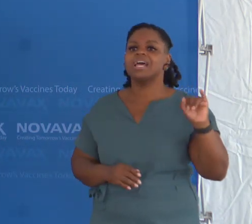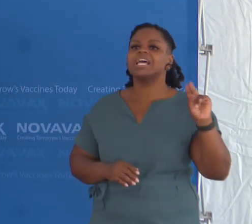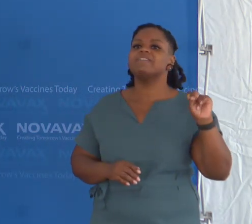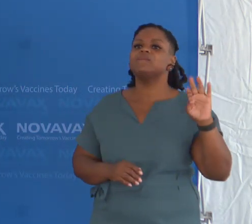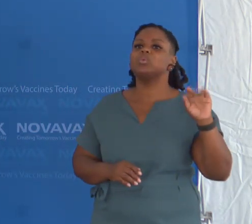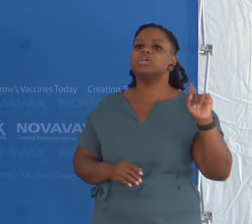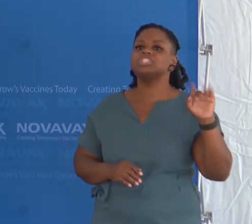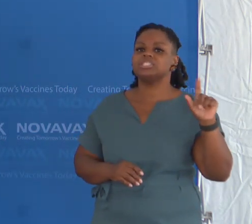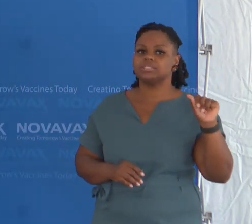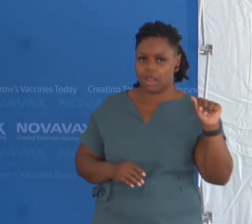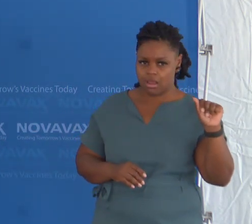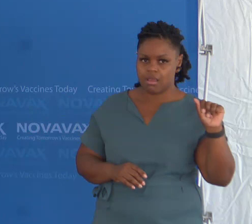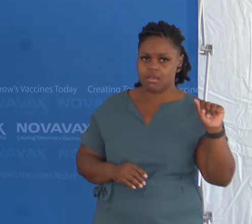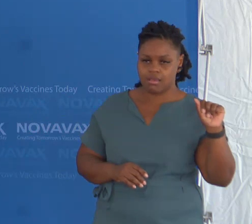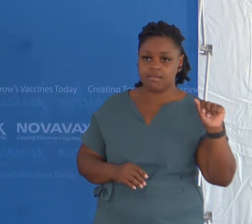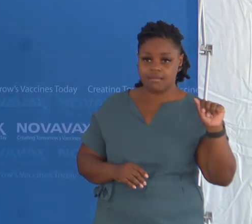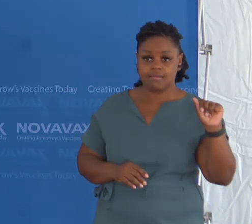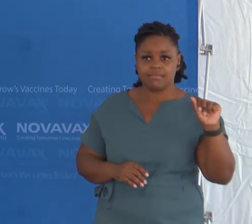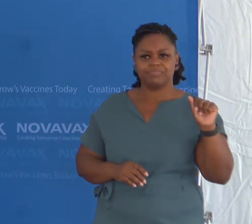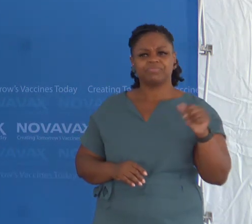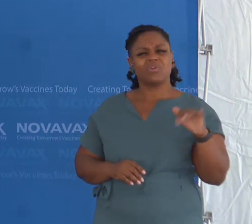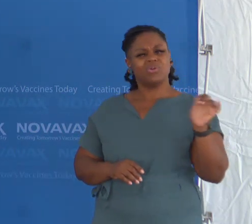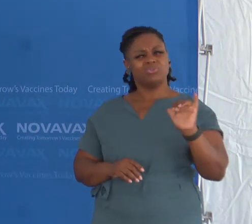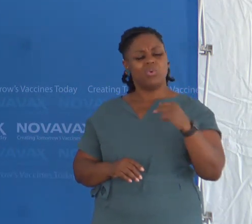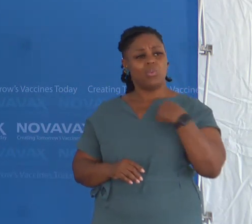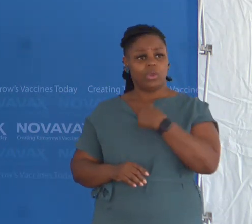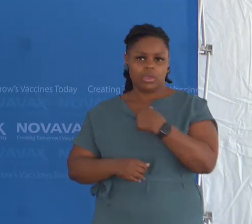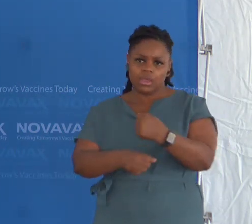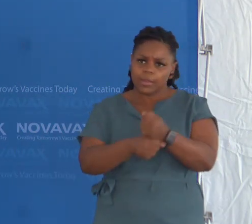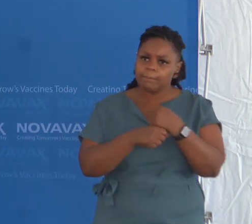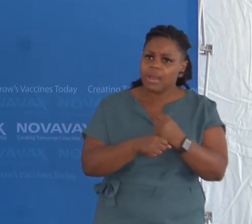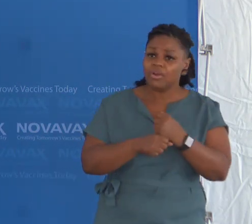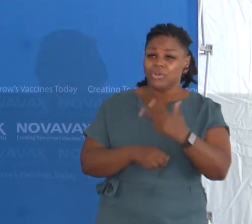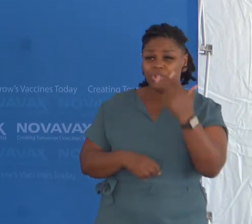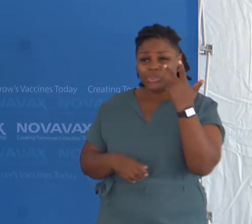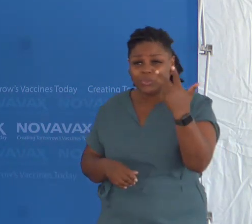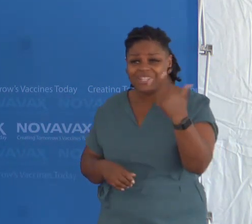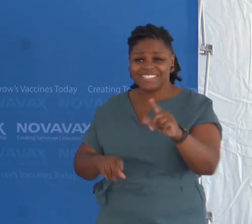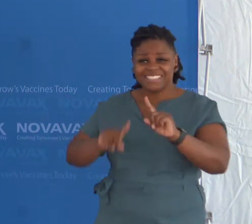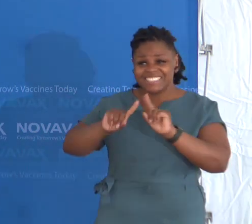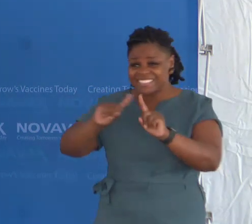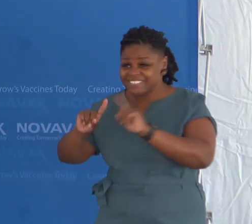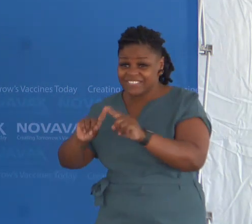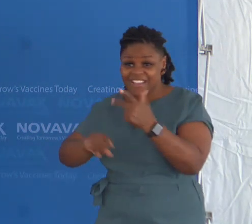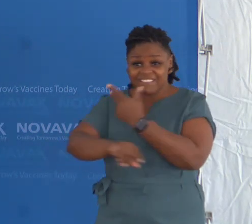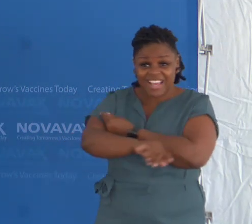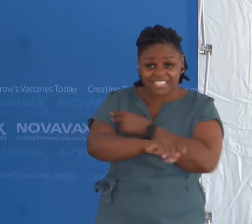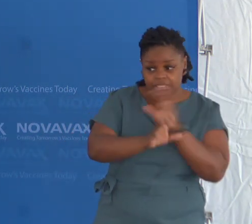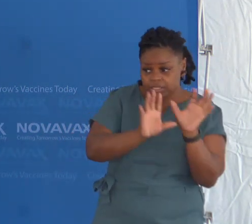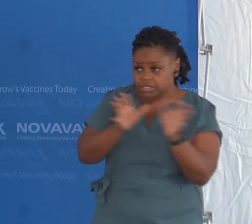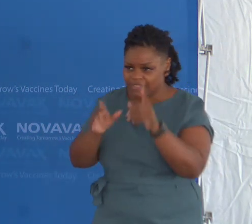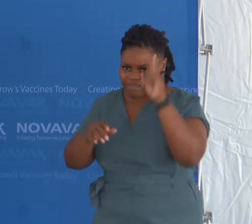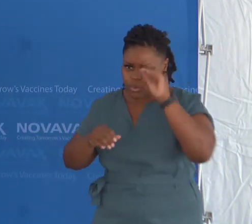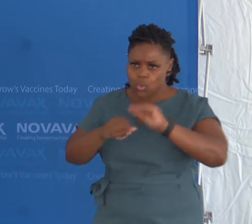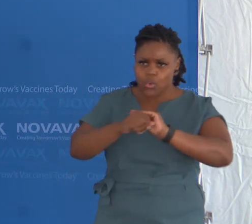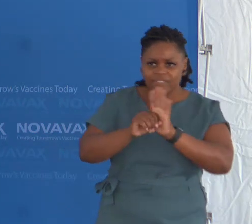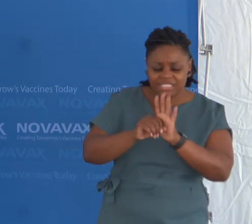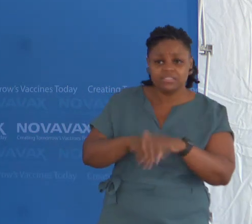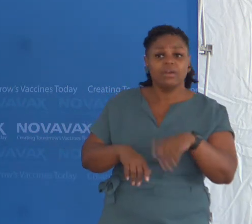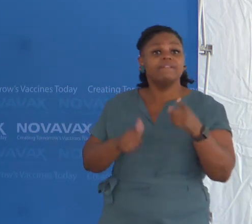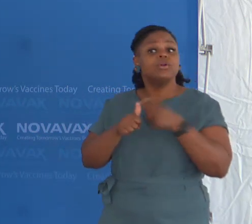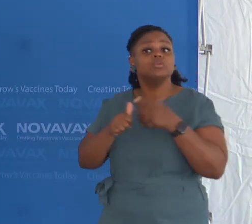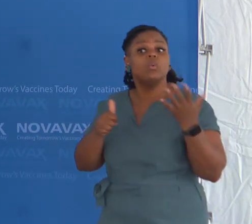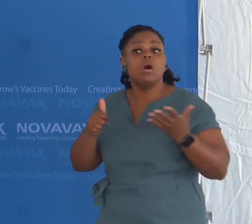coronavirus vaccine. We've actually made 3 vaccines for coronavirus. We made one for SARS many years ago. We made one for Middle East respiratory